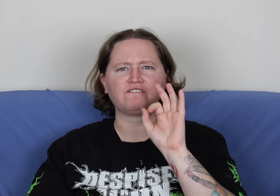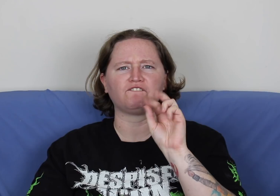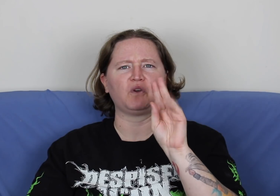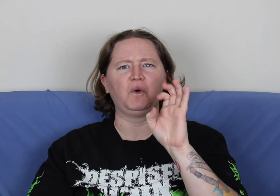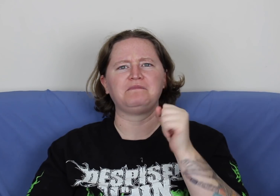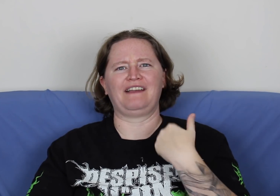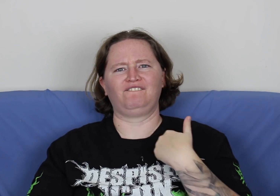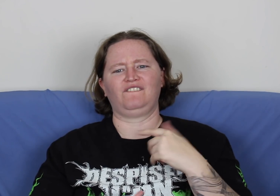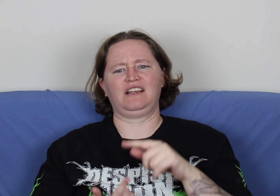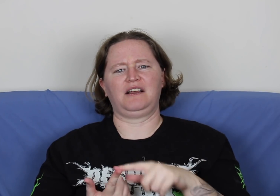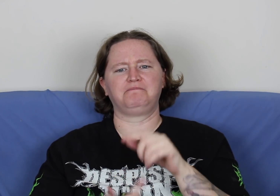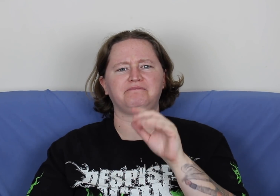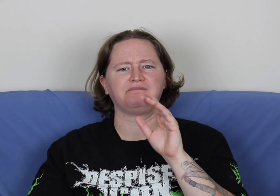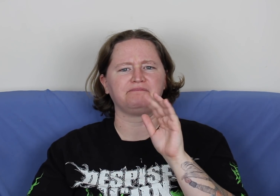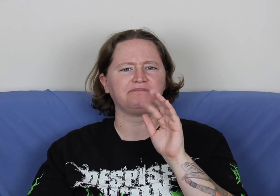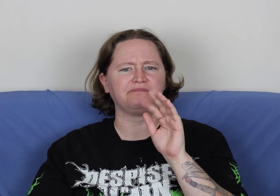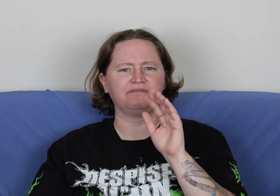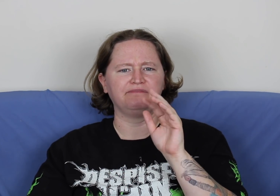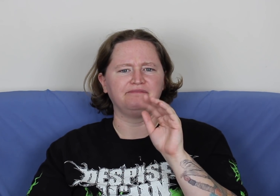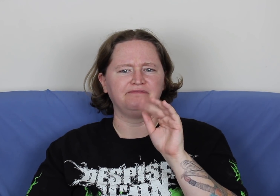like Sean Forbes,